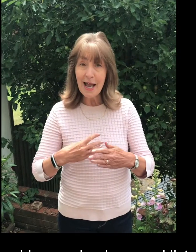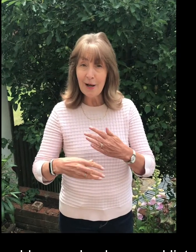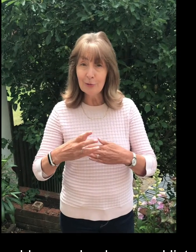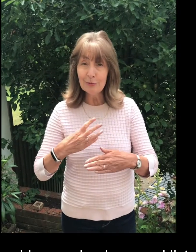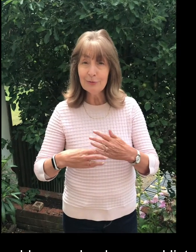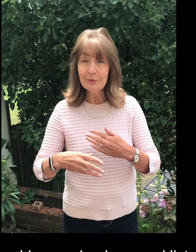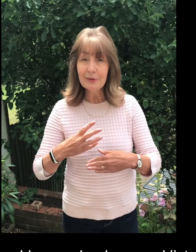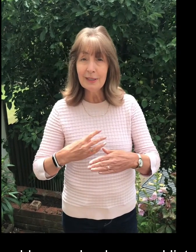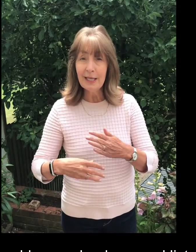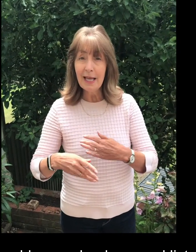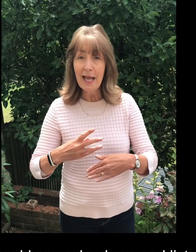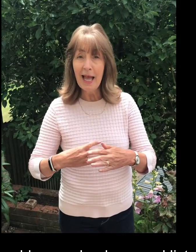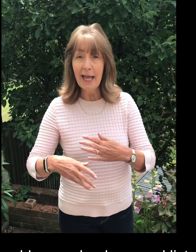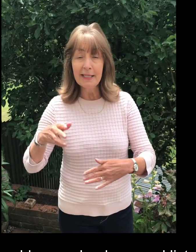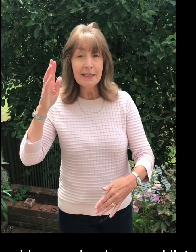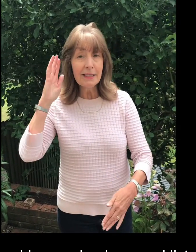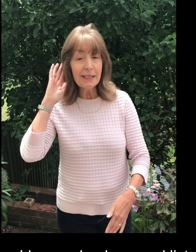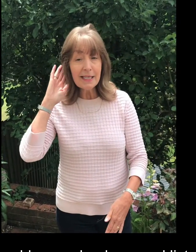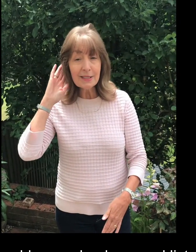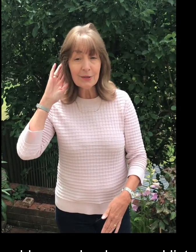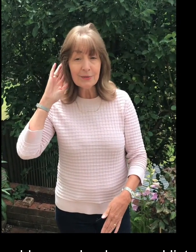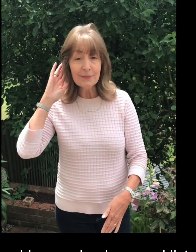down and listen.